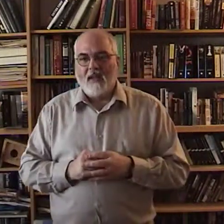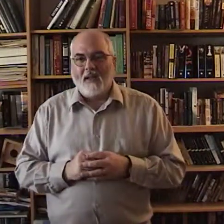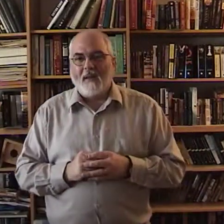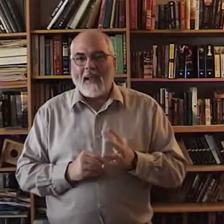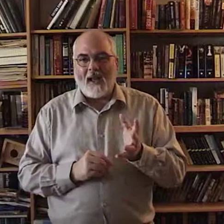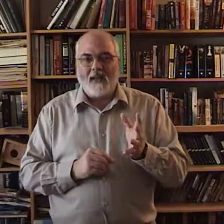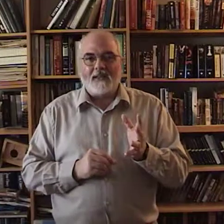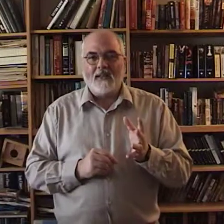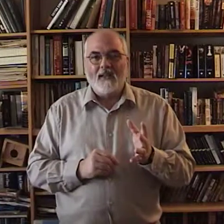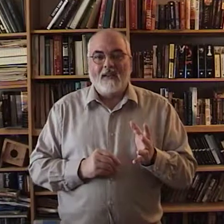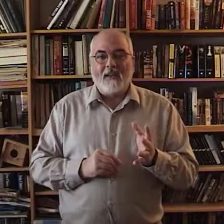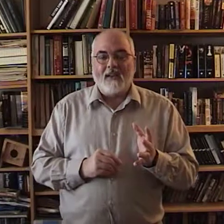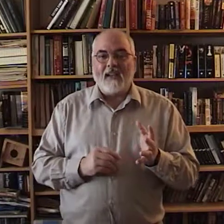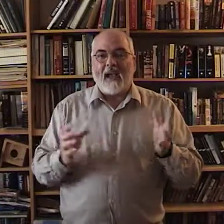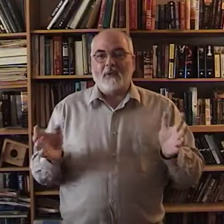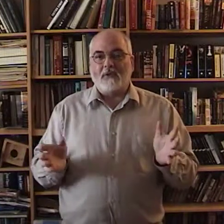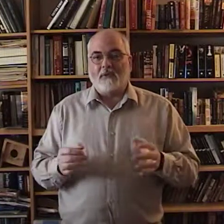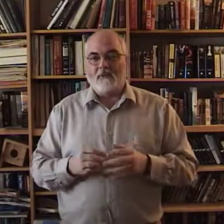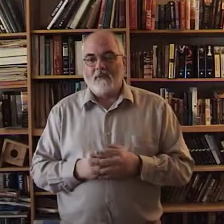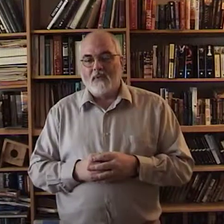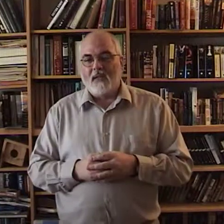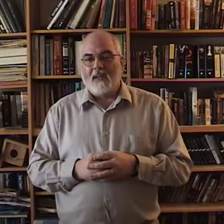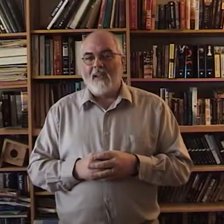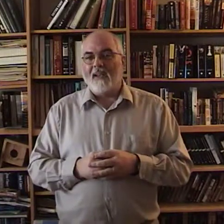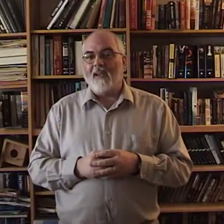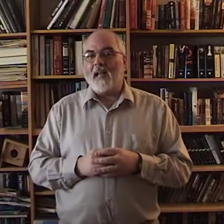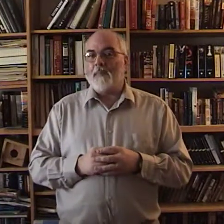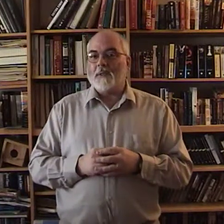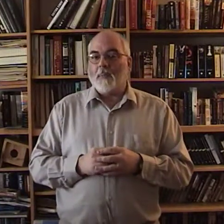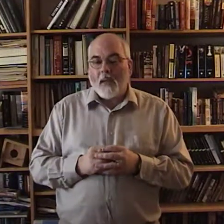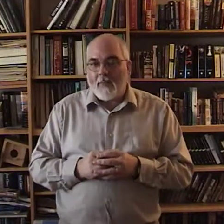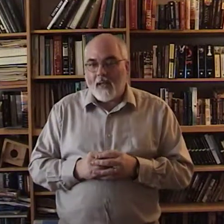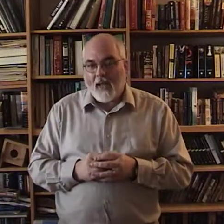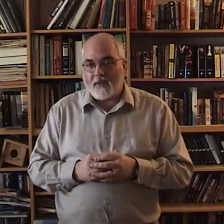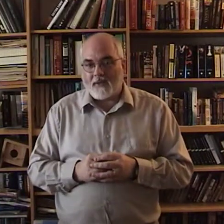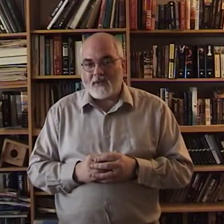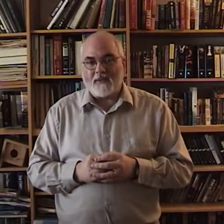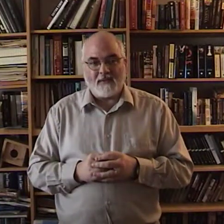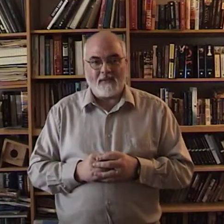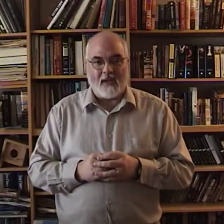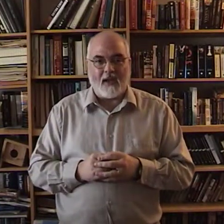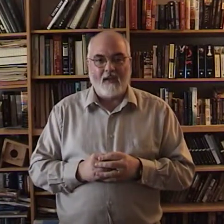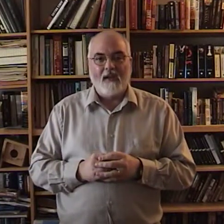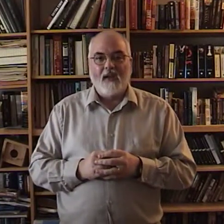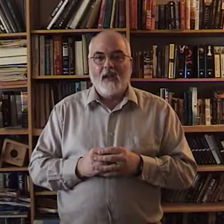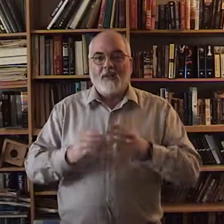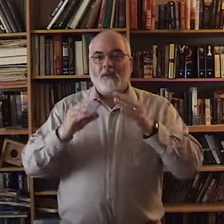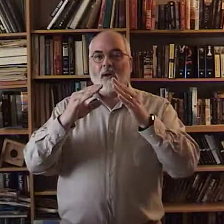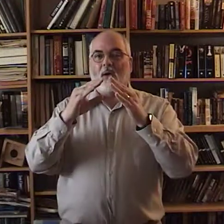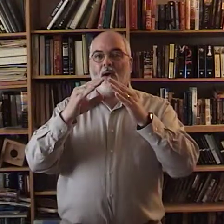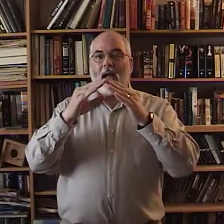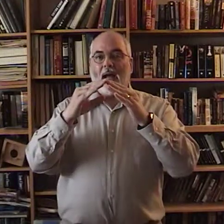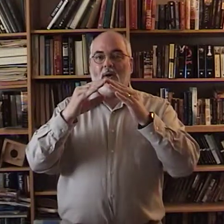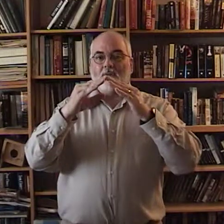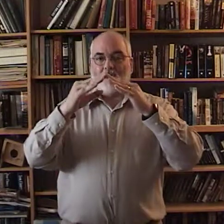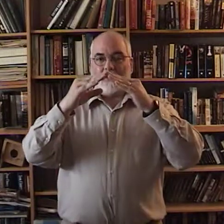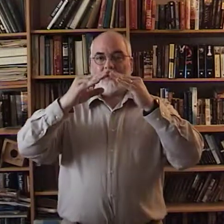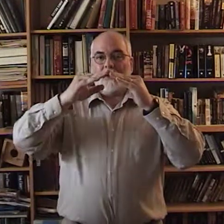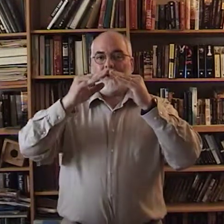A palace is a house. It happens to be a big house. Okay? So, a house, you